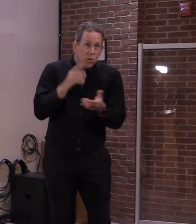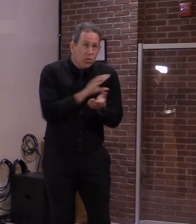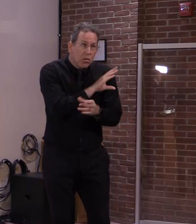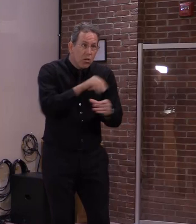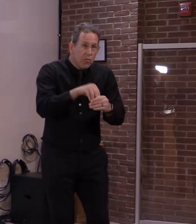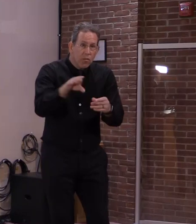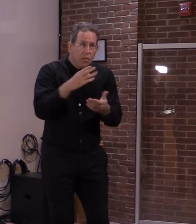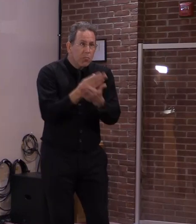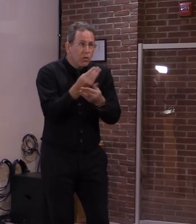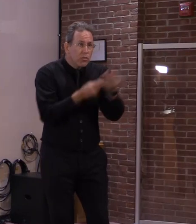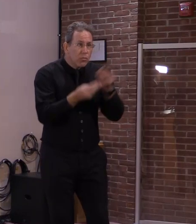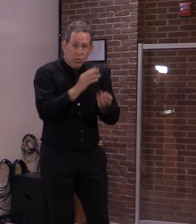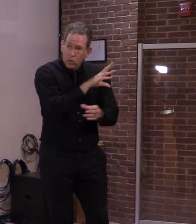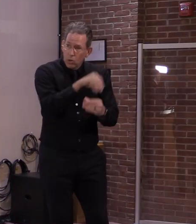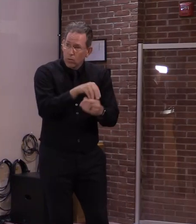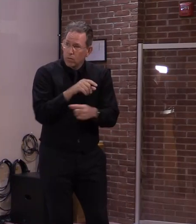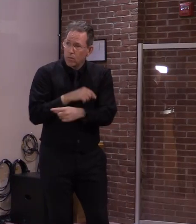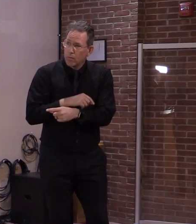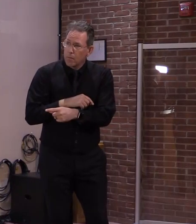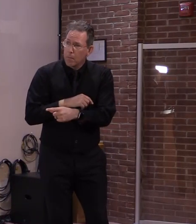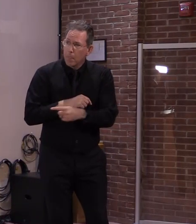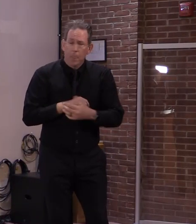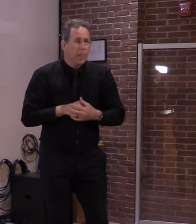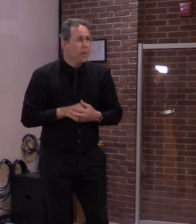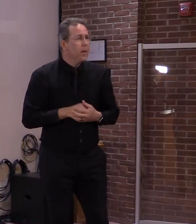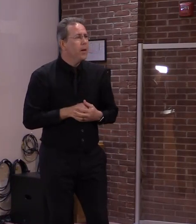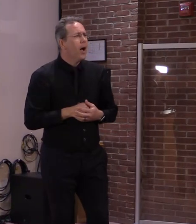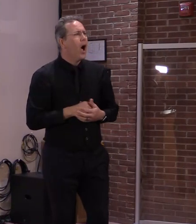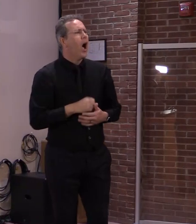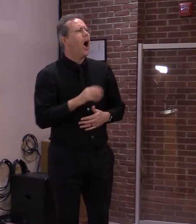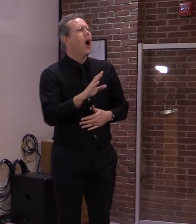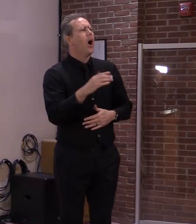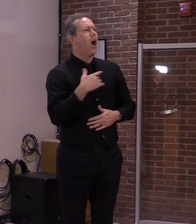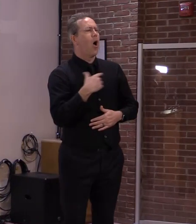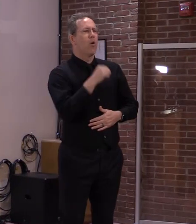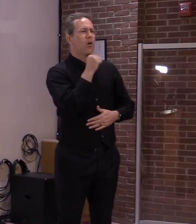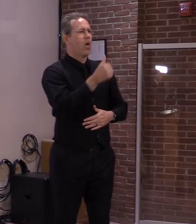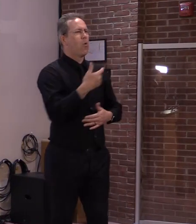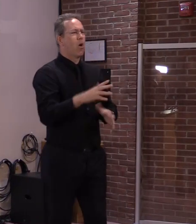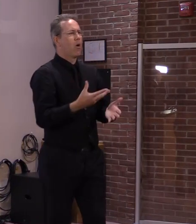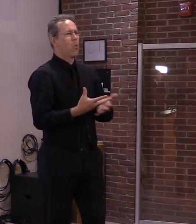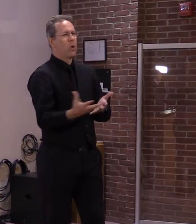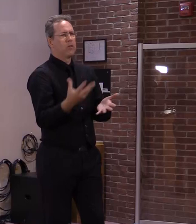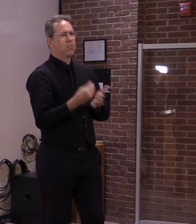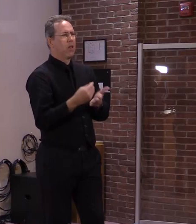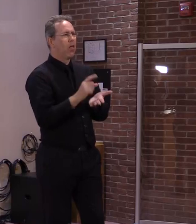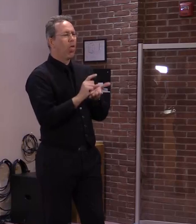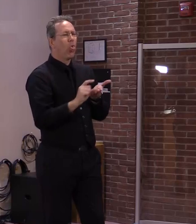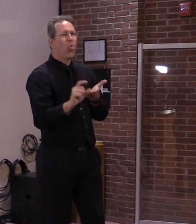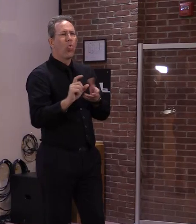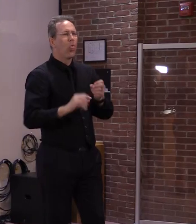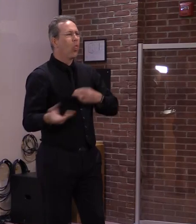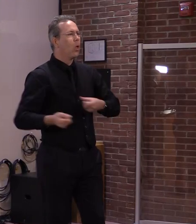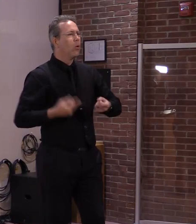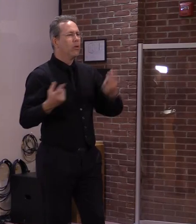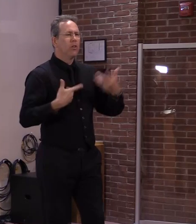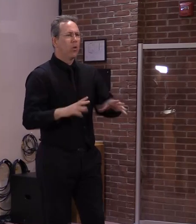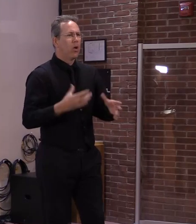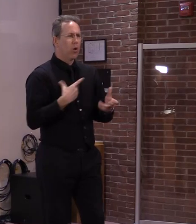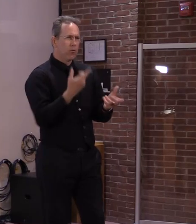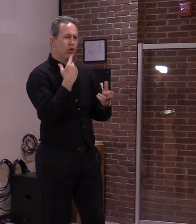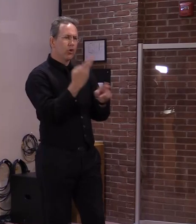Vermonters expect us to squander this opportunity either. Again, once-in-a-lifetime